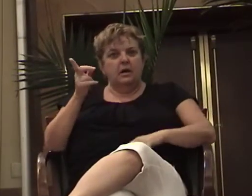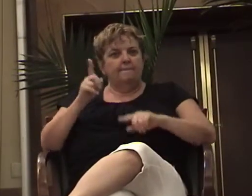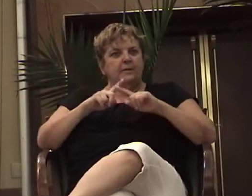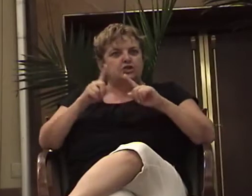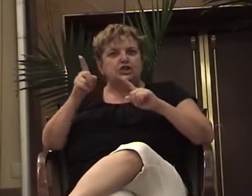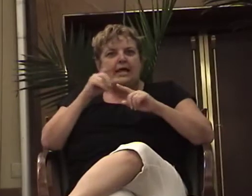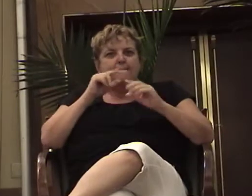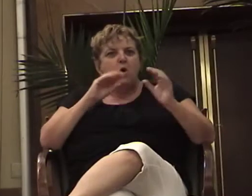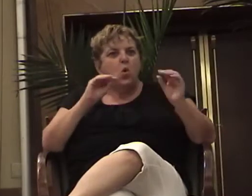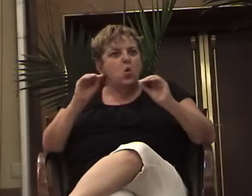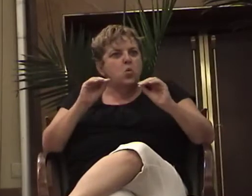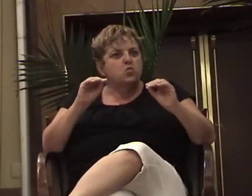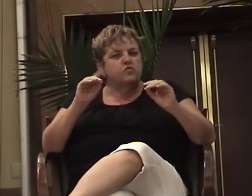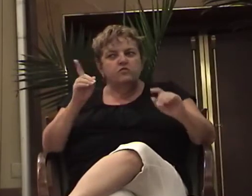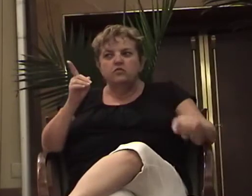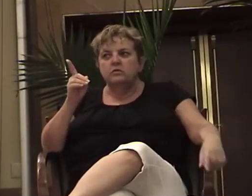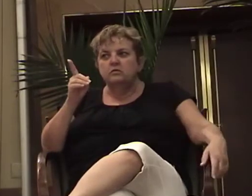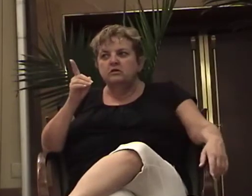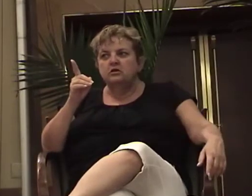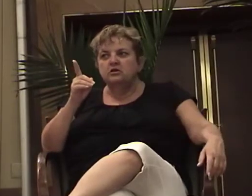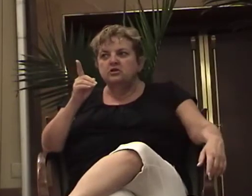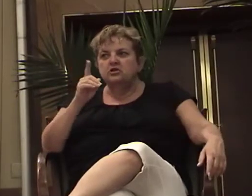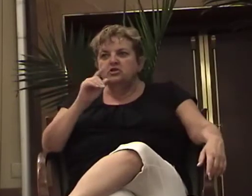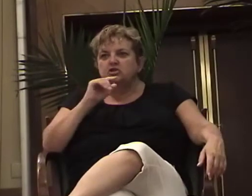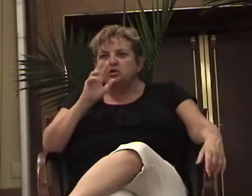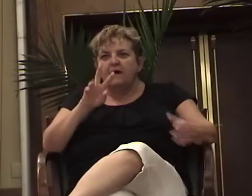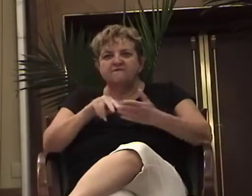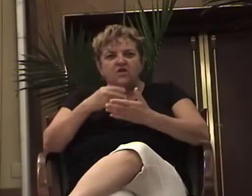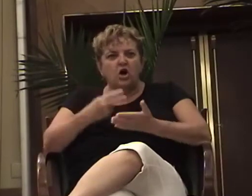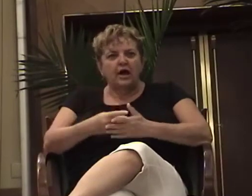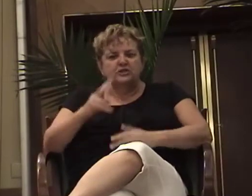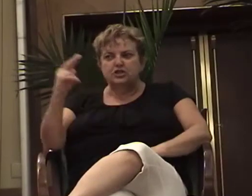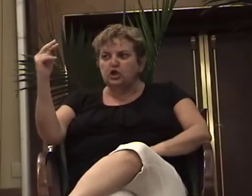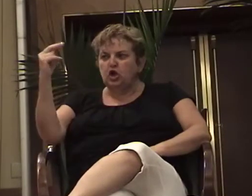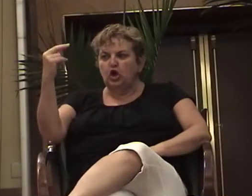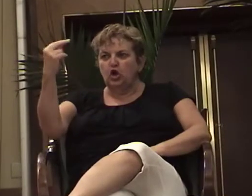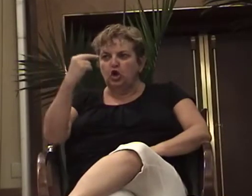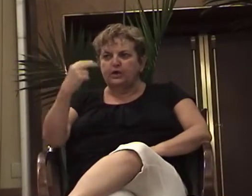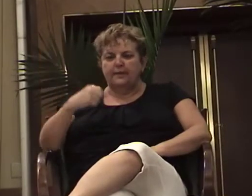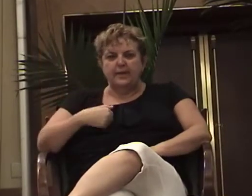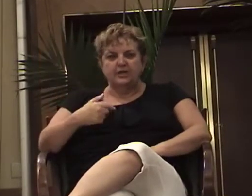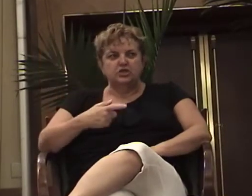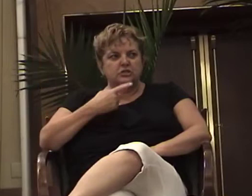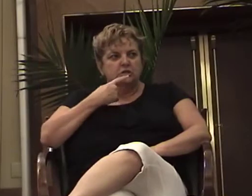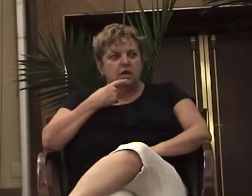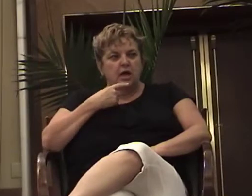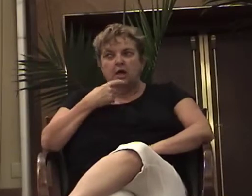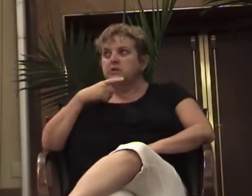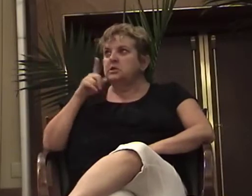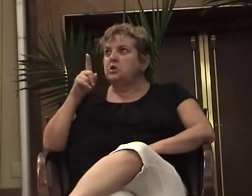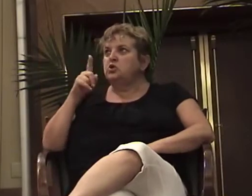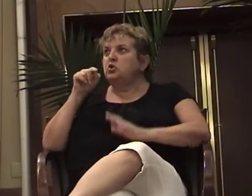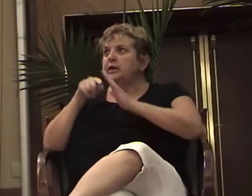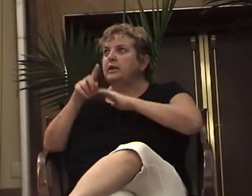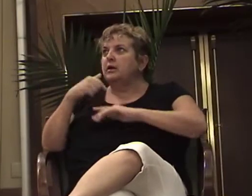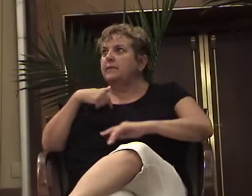her. And she was looking at me, and I said, "You getting ready to kill me, ain't you?" And she gave me the big beat